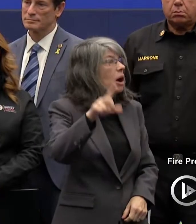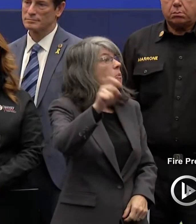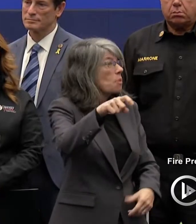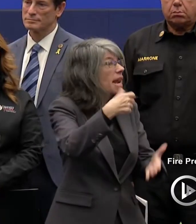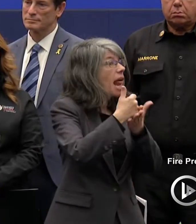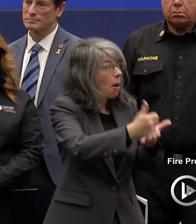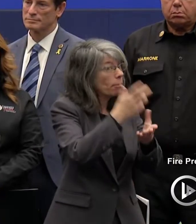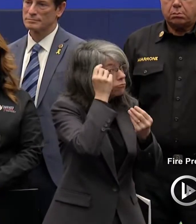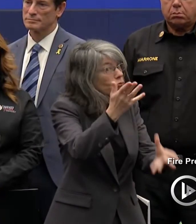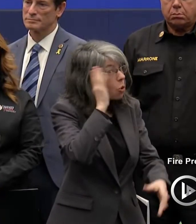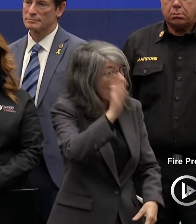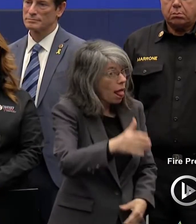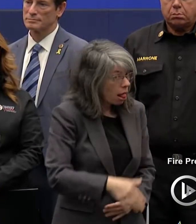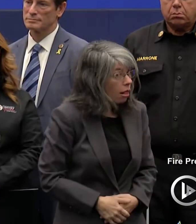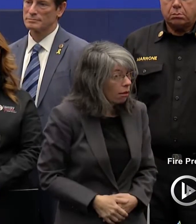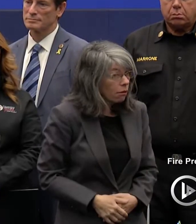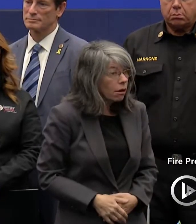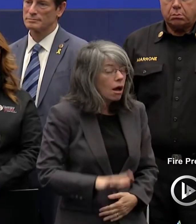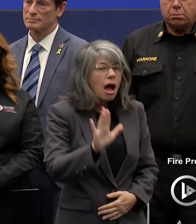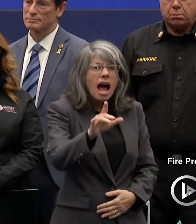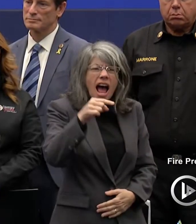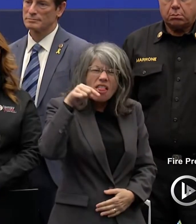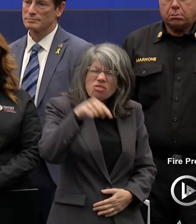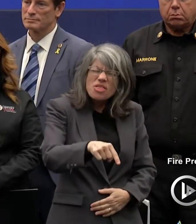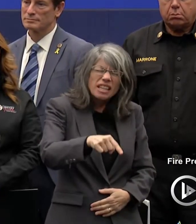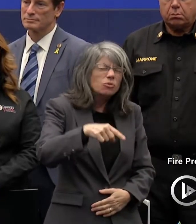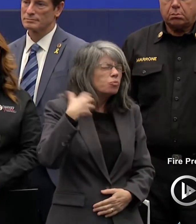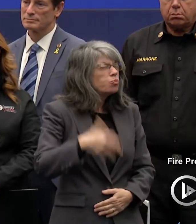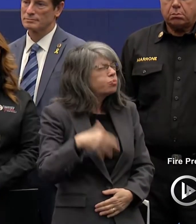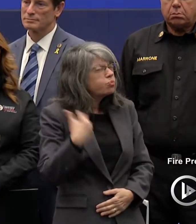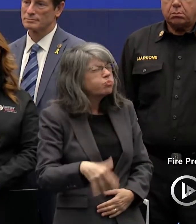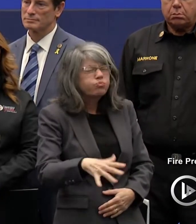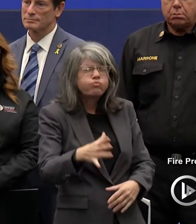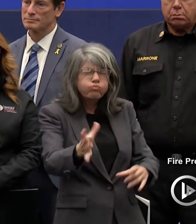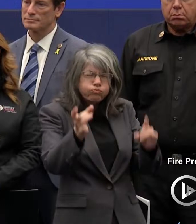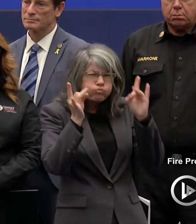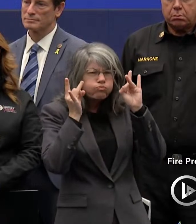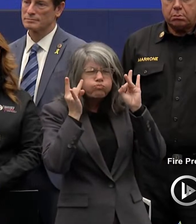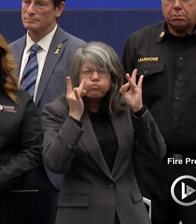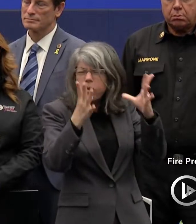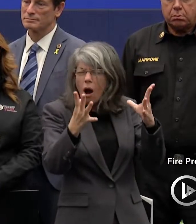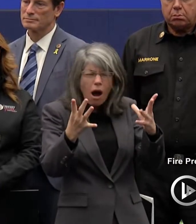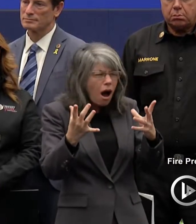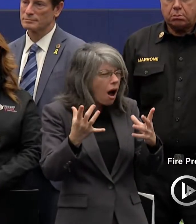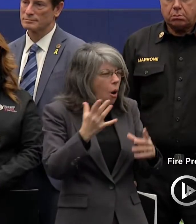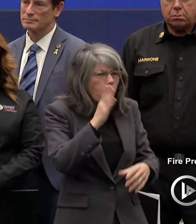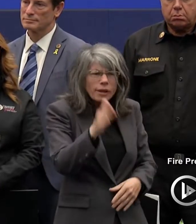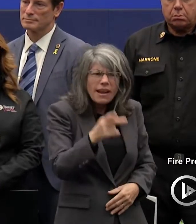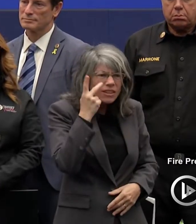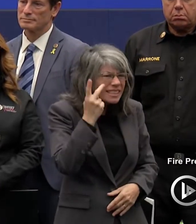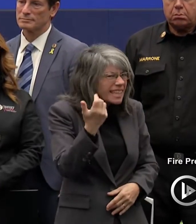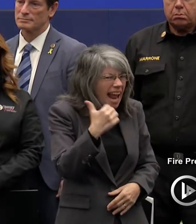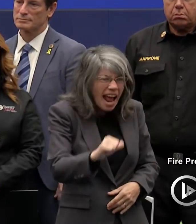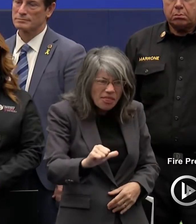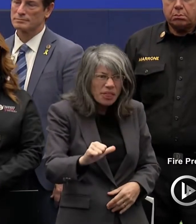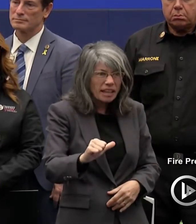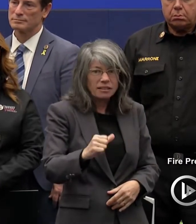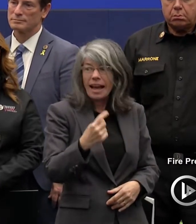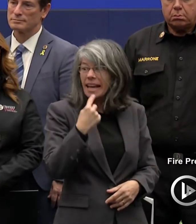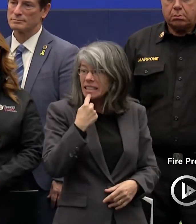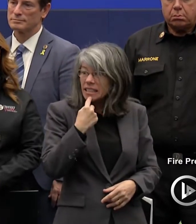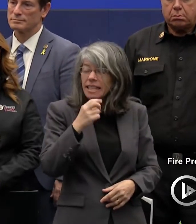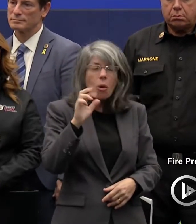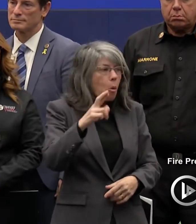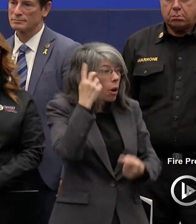help. This was so incredible. We have never seen anything. And to say